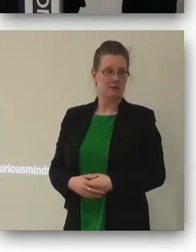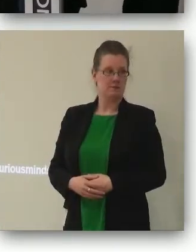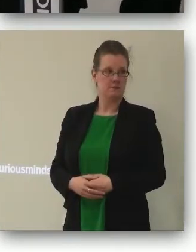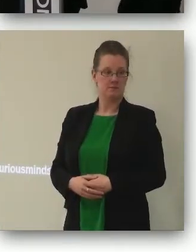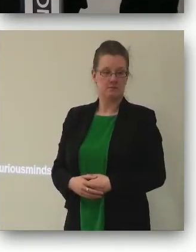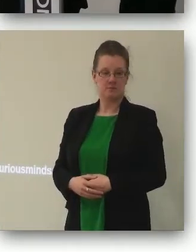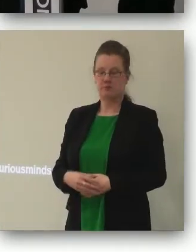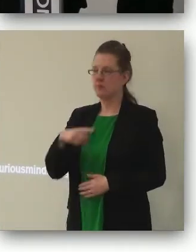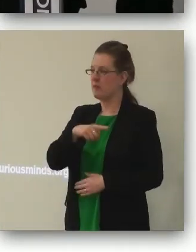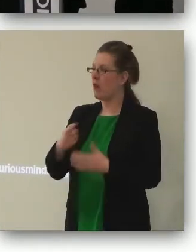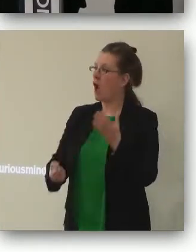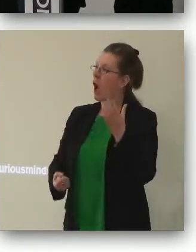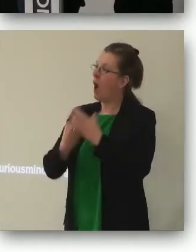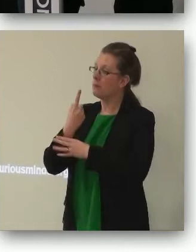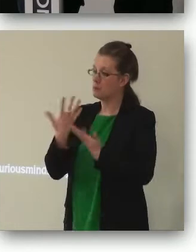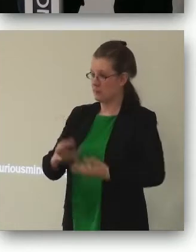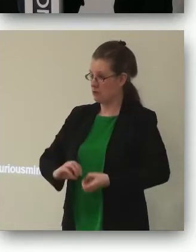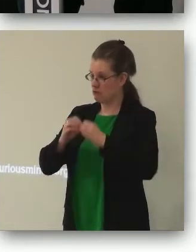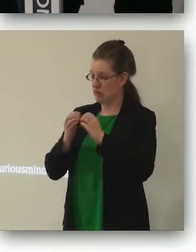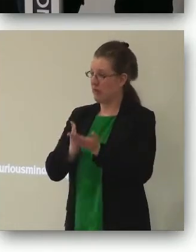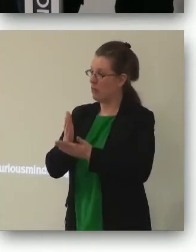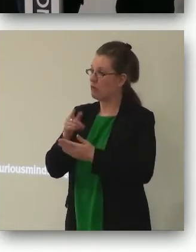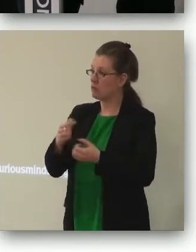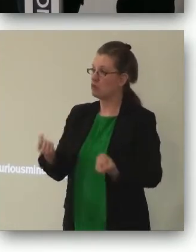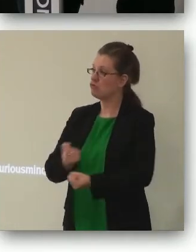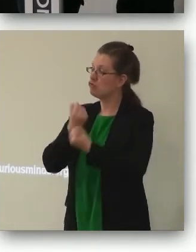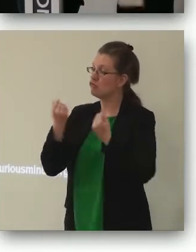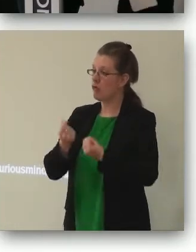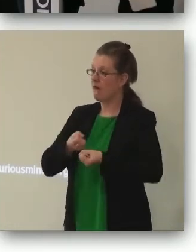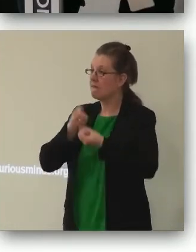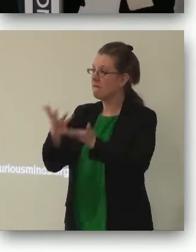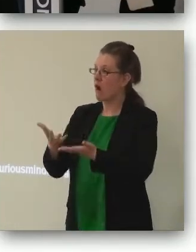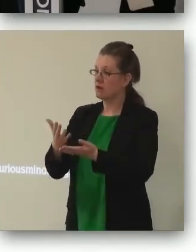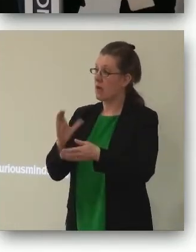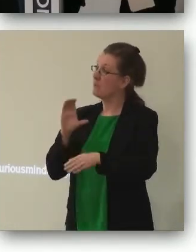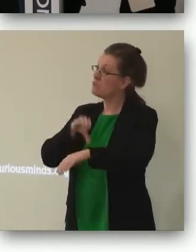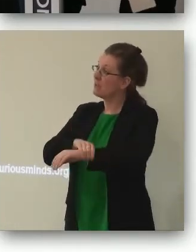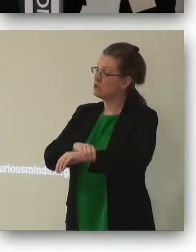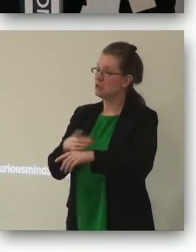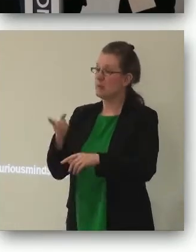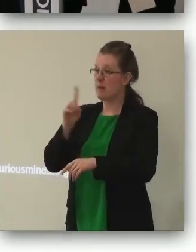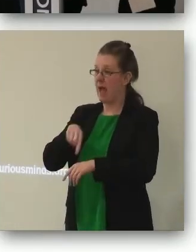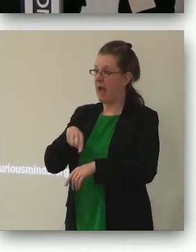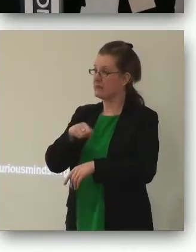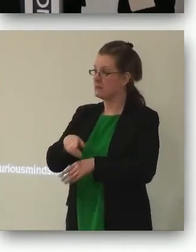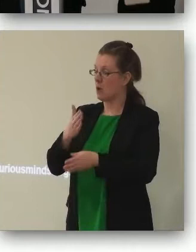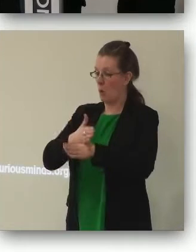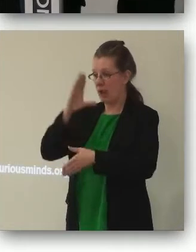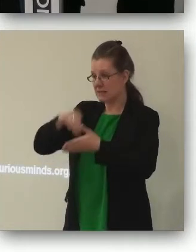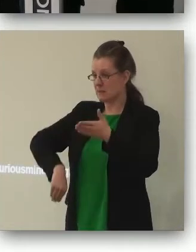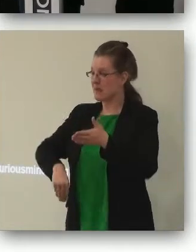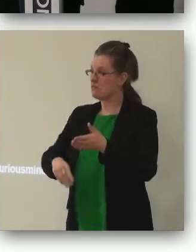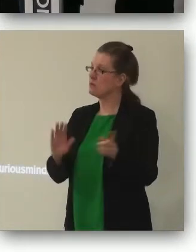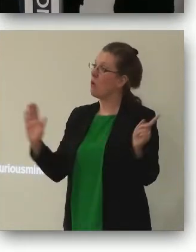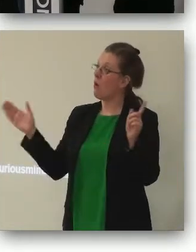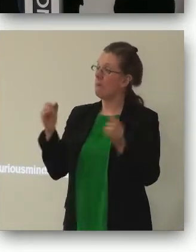opportunities that were created through Strong Voices were apprenticeships and work experience. So just to be clear, and we're all talking